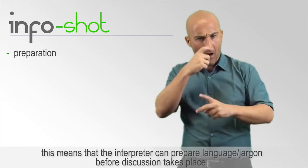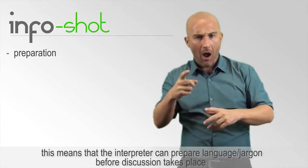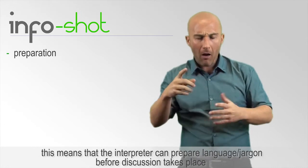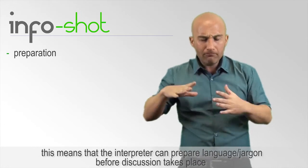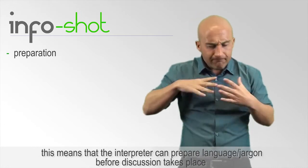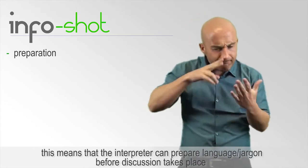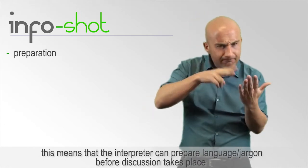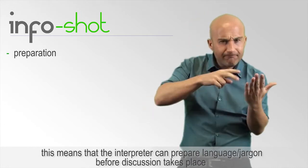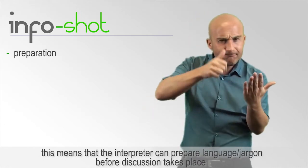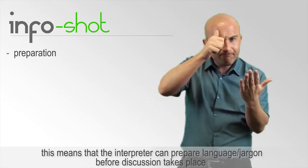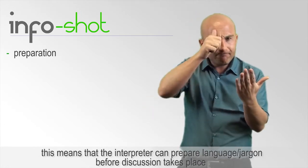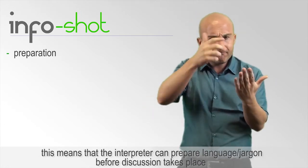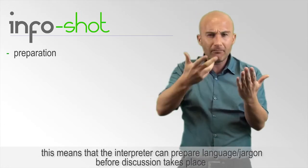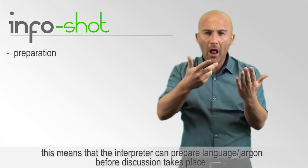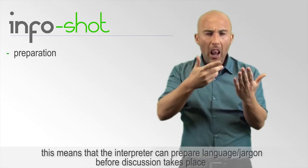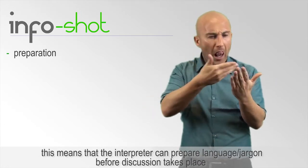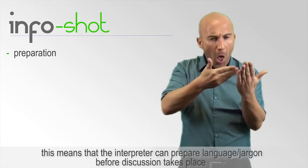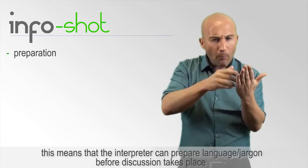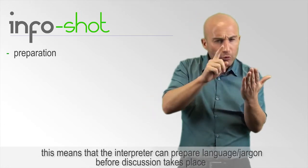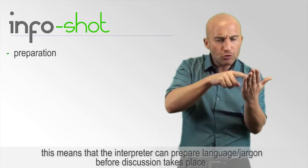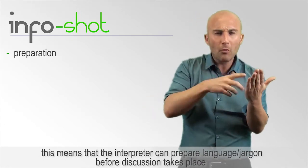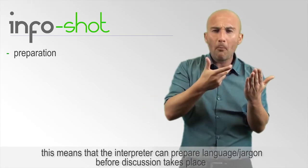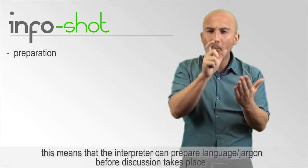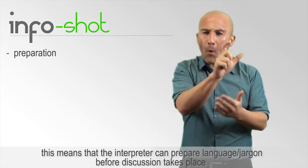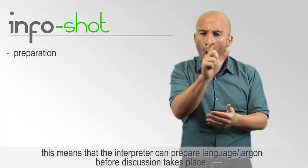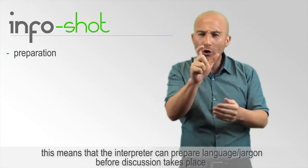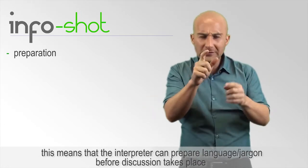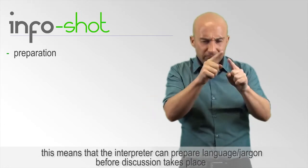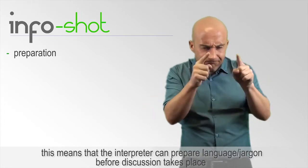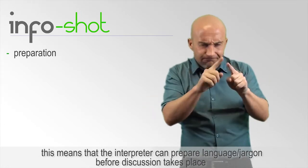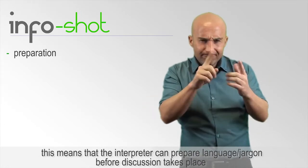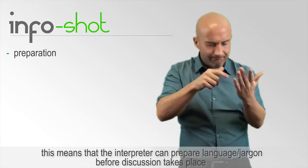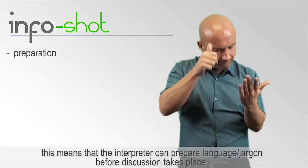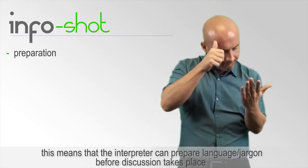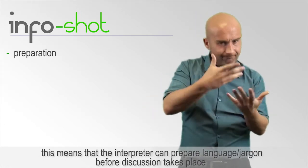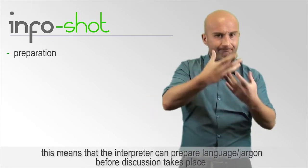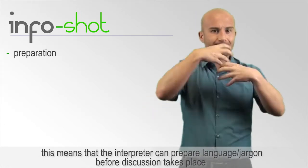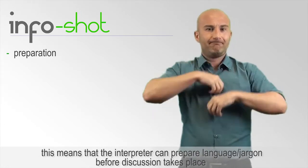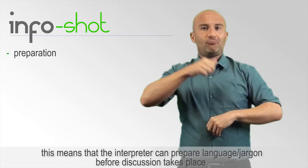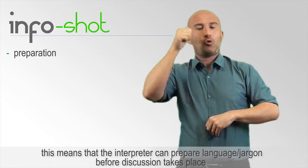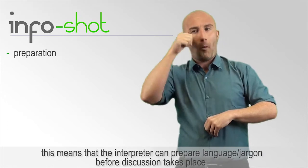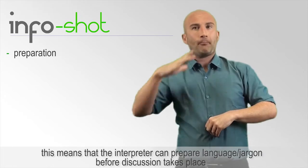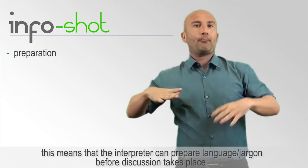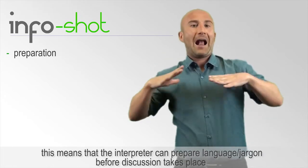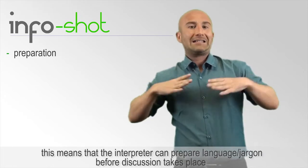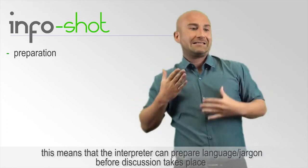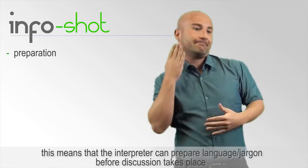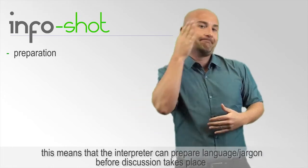this means that the interpreter can prepare language, jargon before discussion takes place.